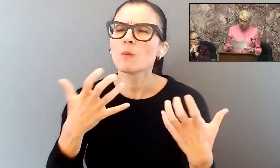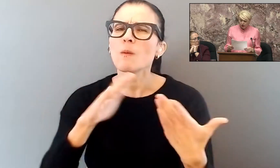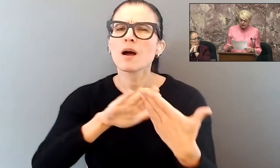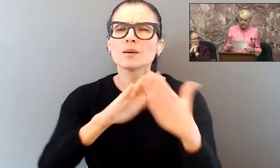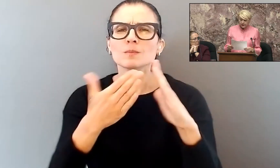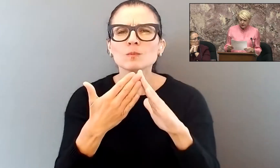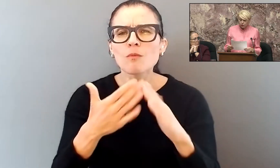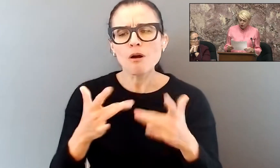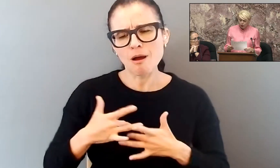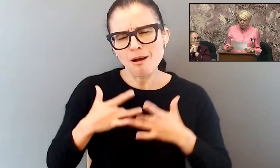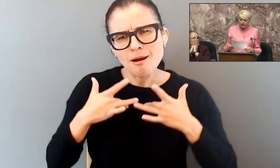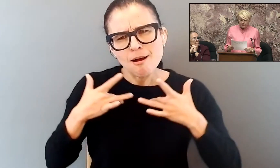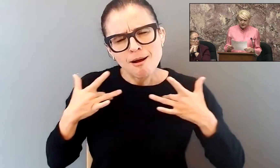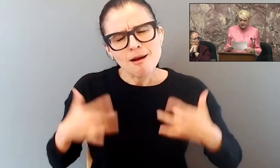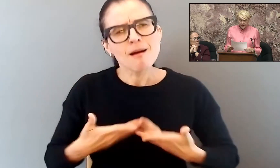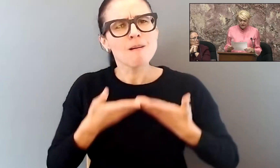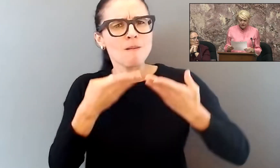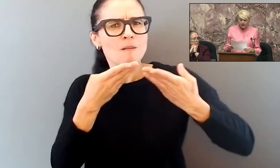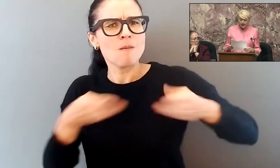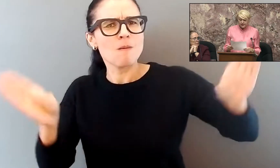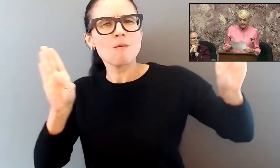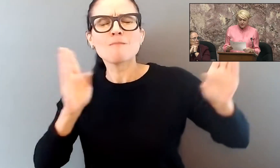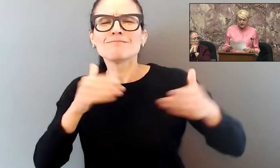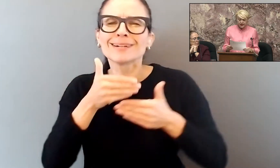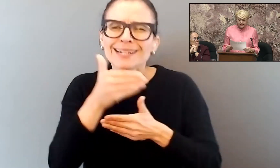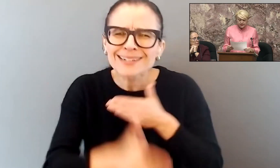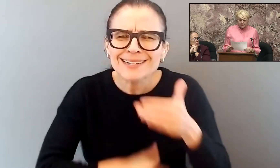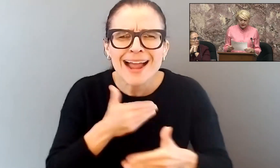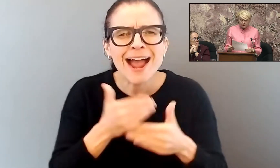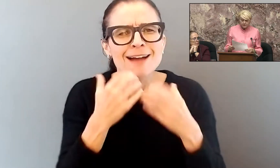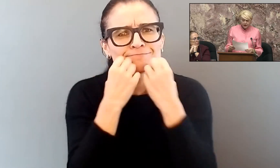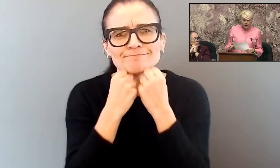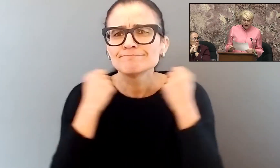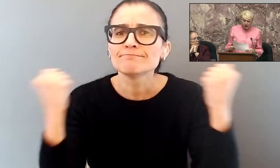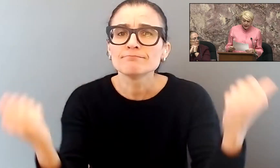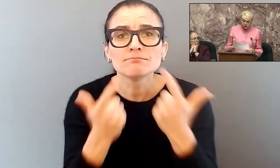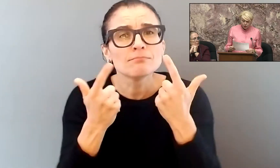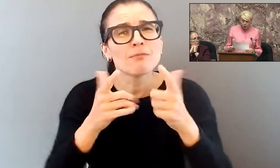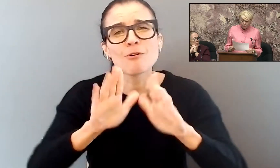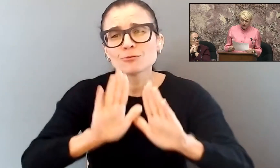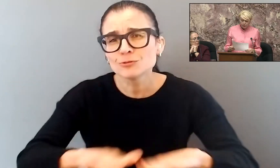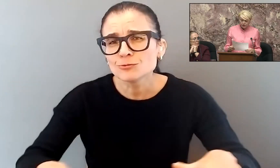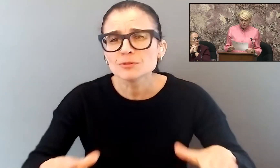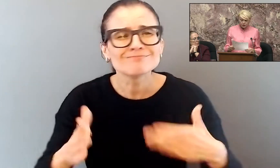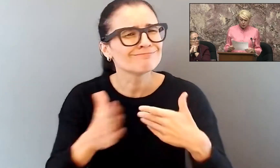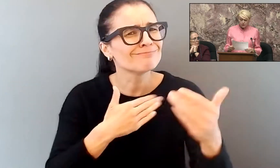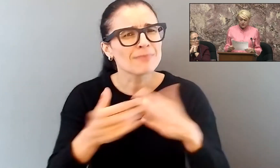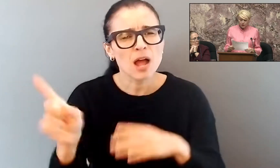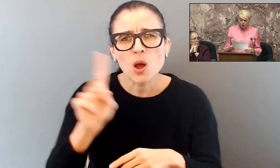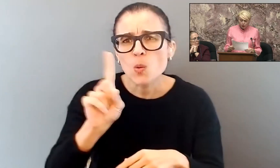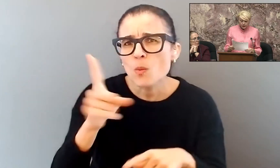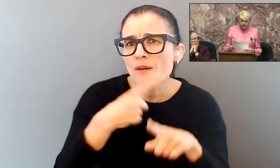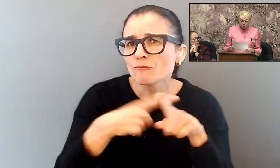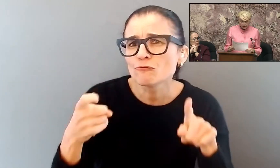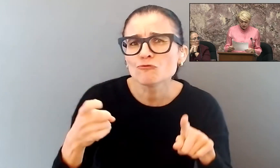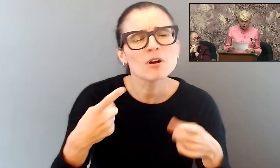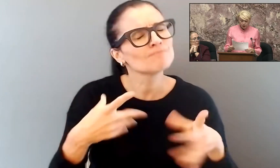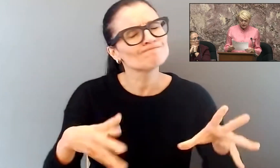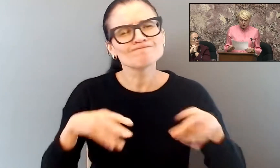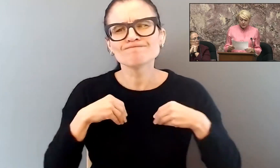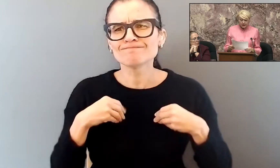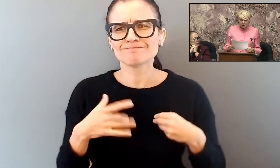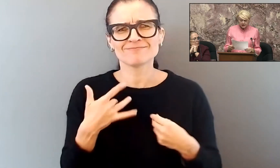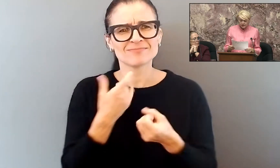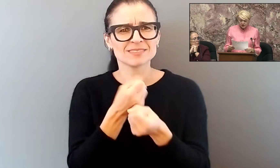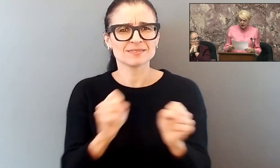or not, can grow feeling safe, accepted, and seen. I don't hope for a perfect world, only a gentler